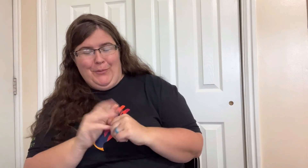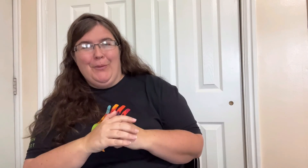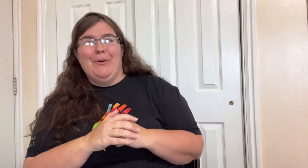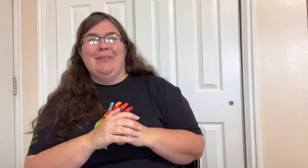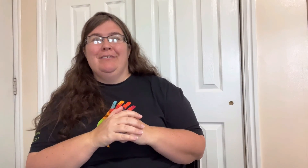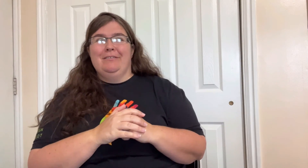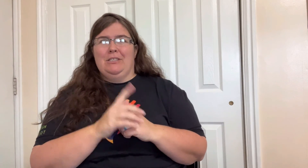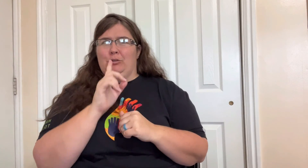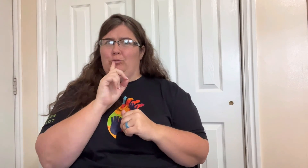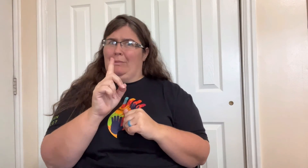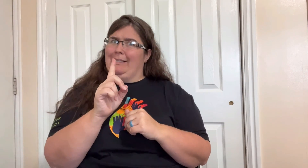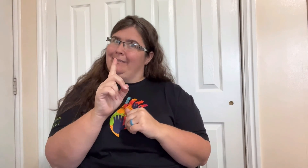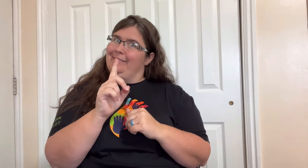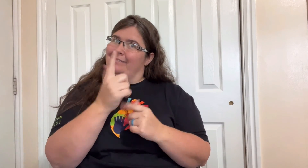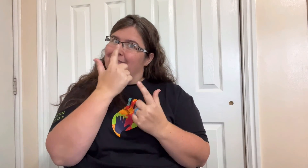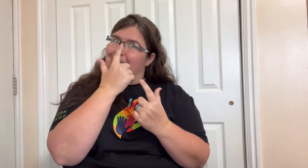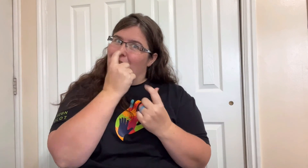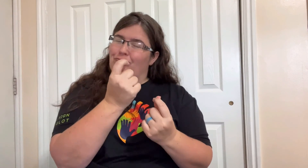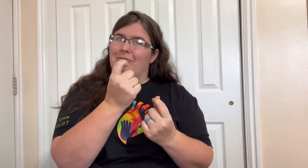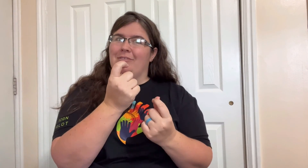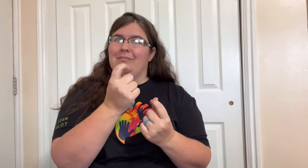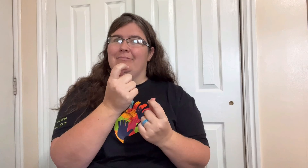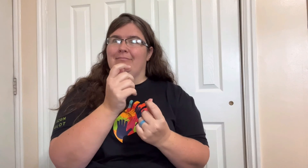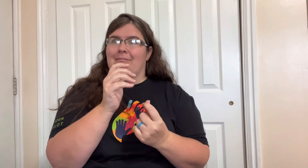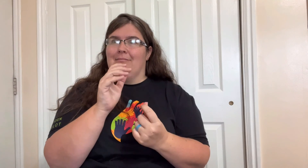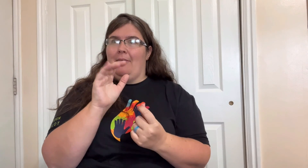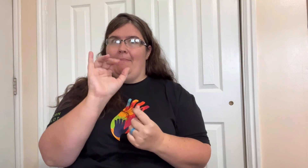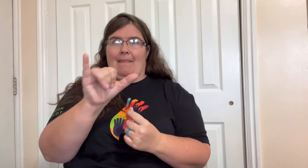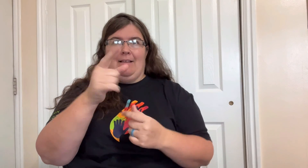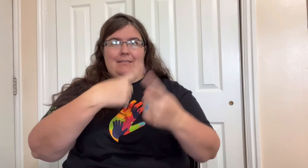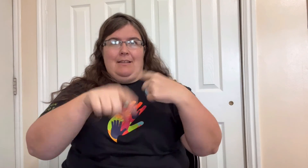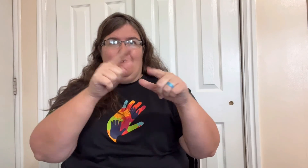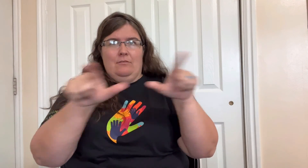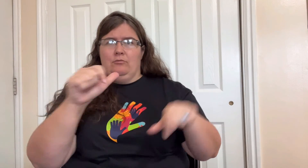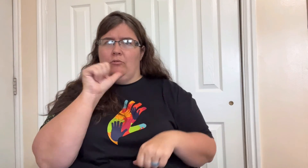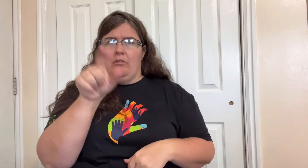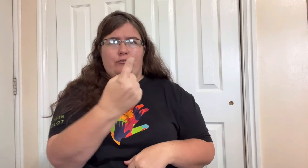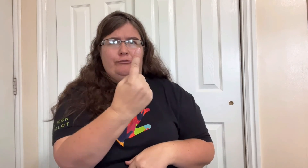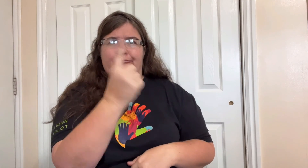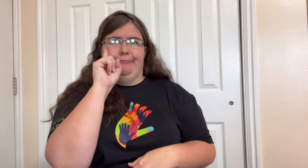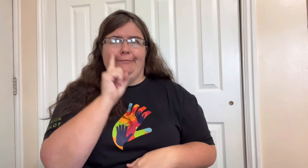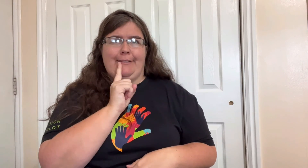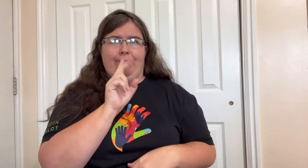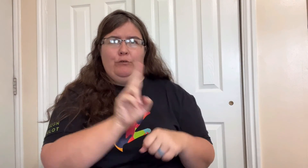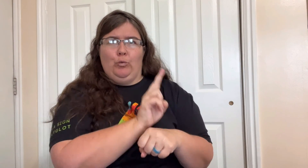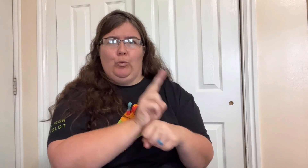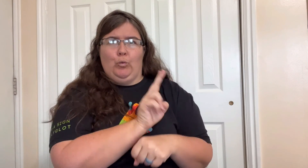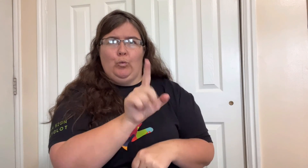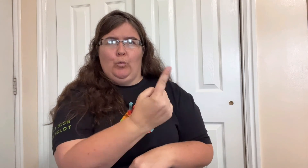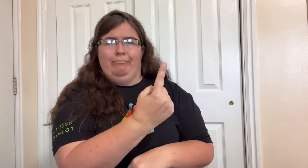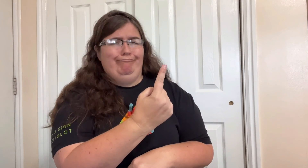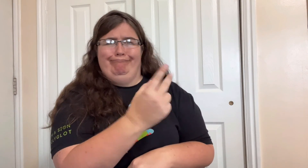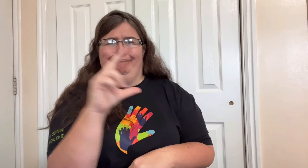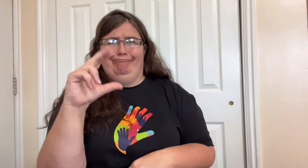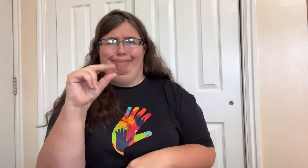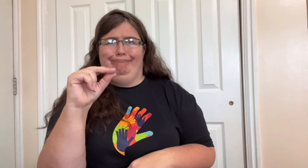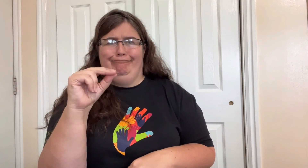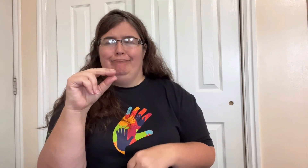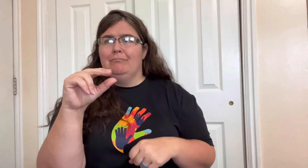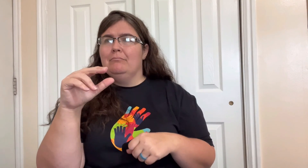do. It's really interesting because that sign language was not used only by deaf.